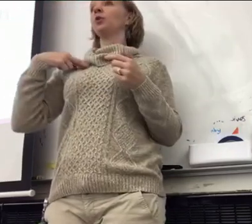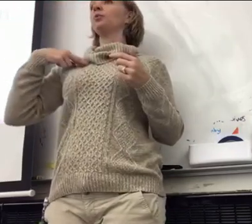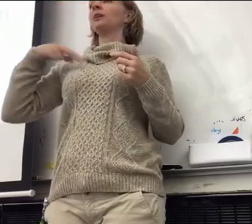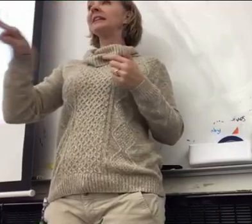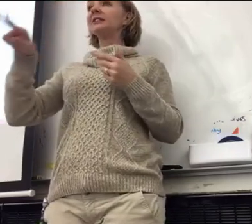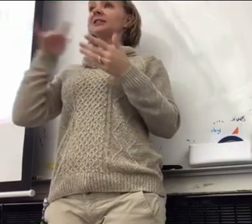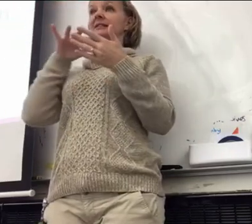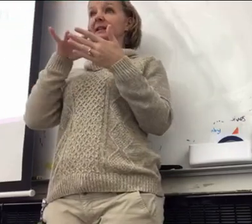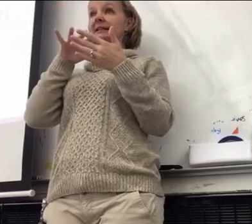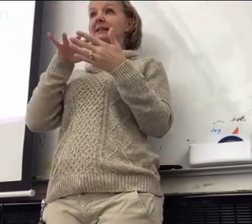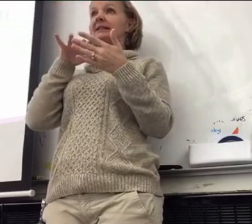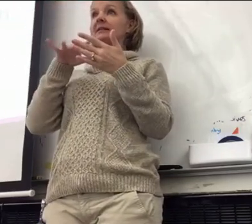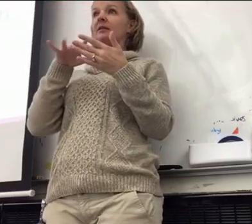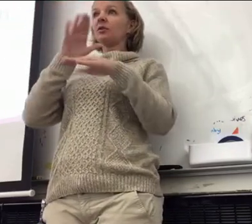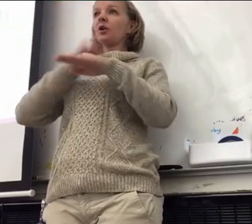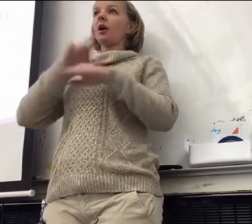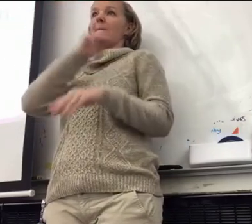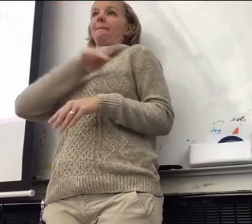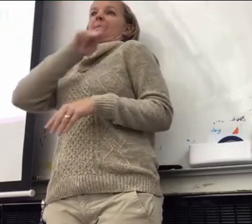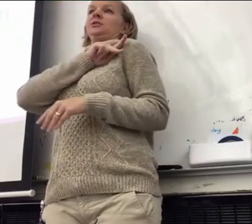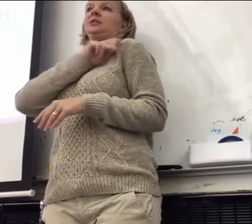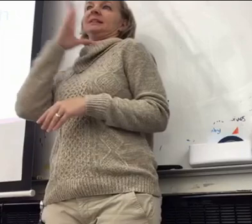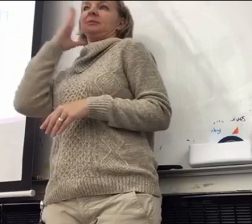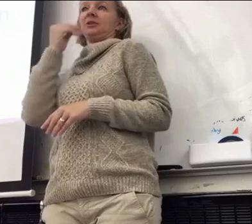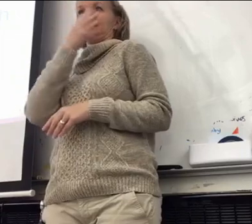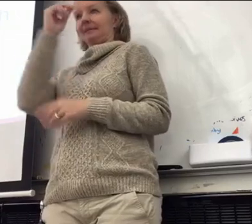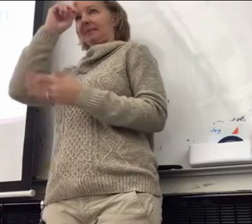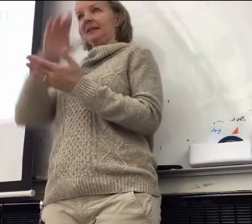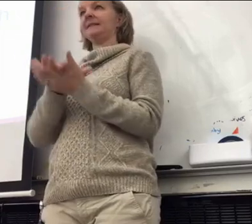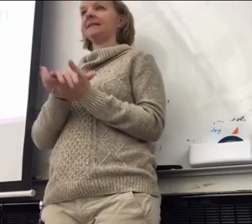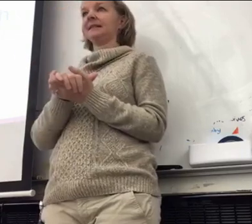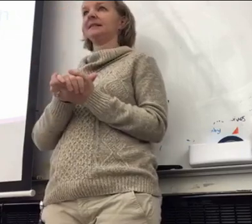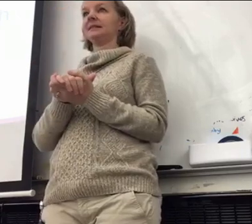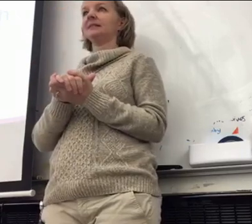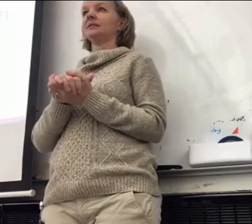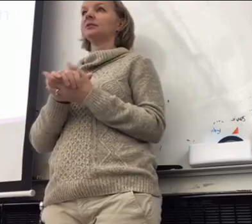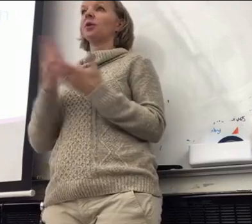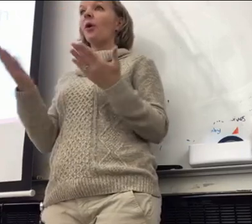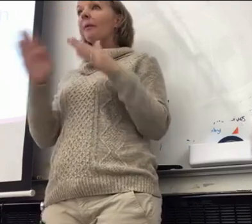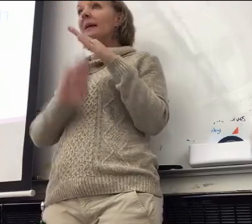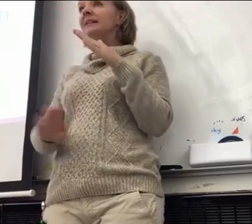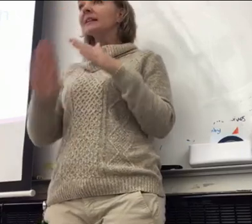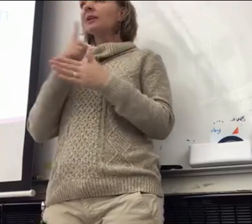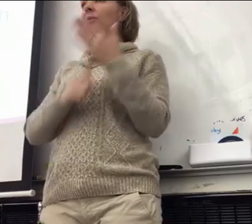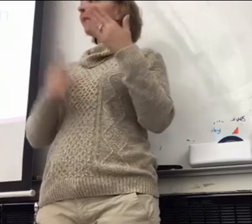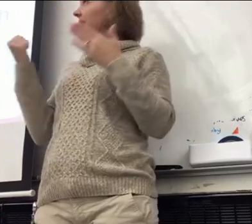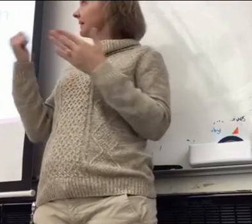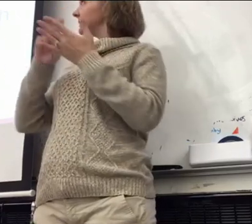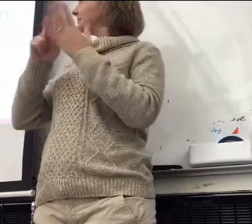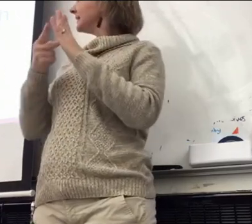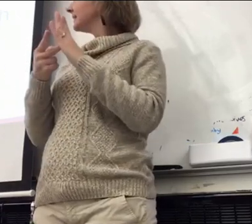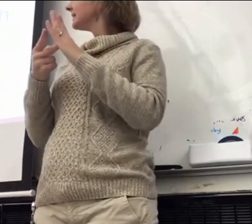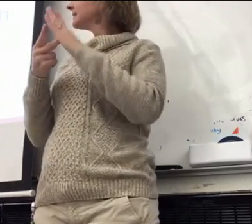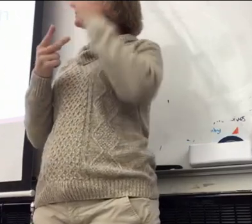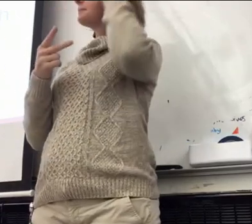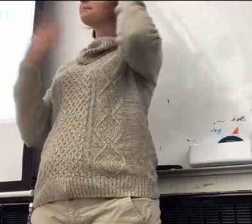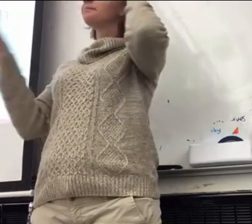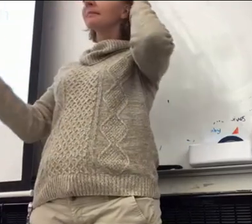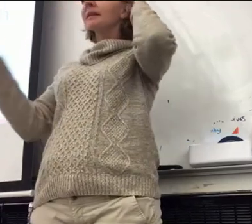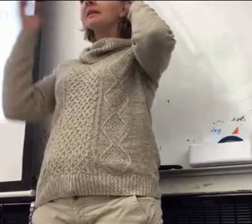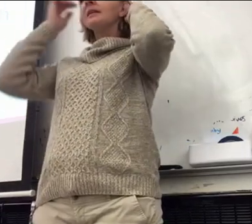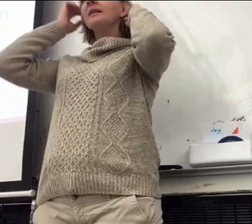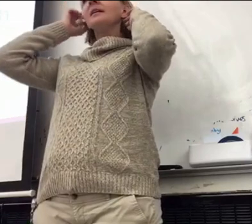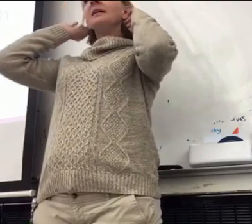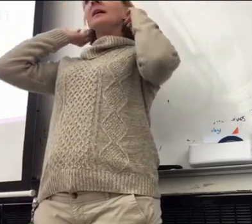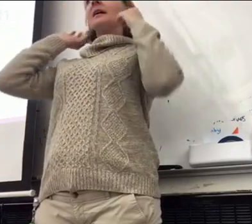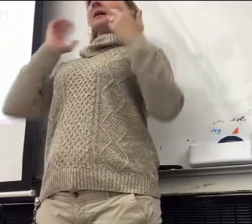religious study on personal experiences and beliefs. Basically, what Transcendentalism means is that